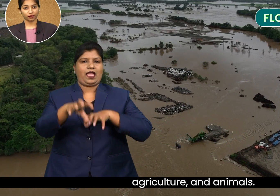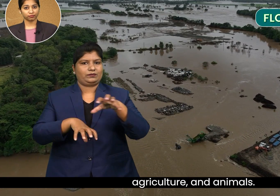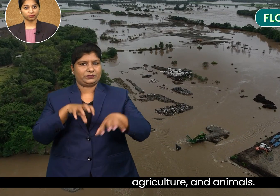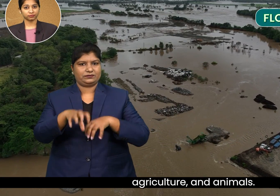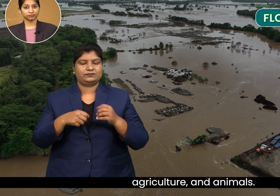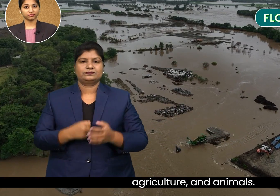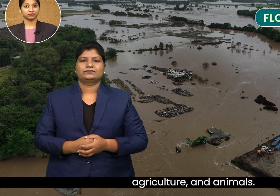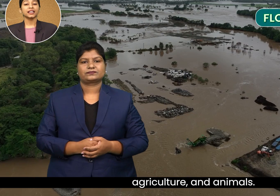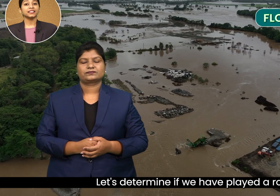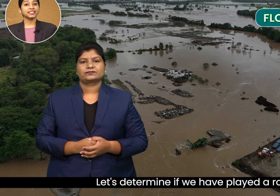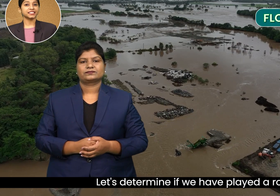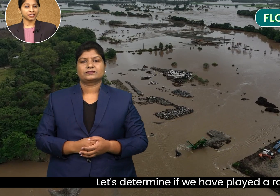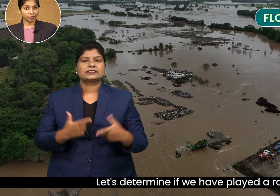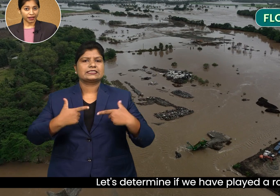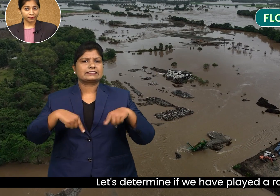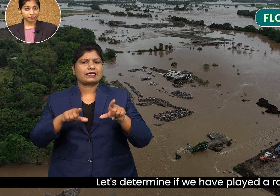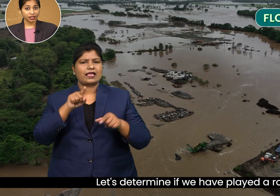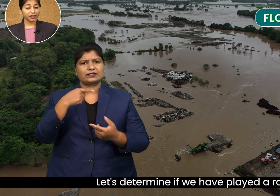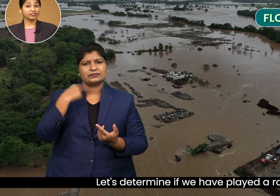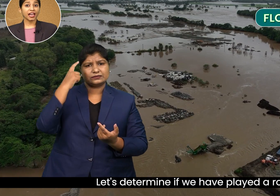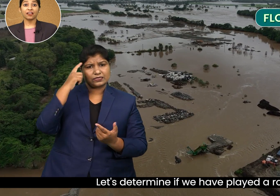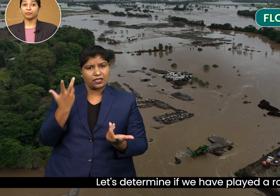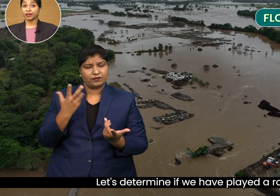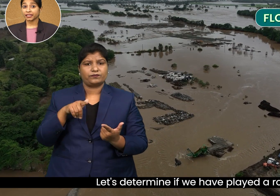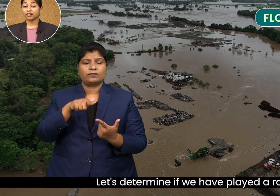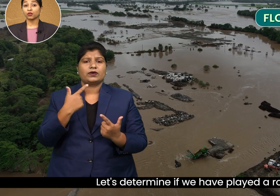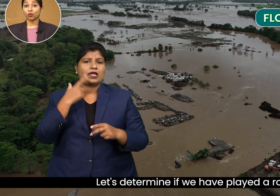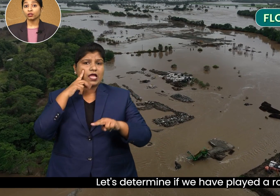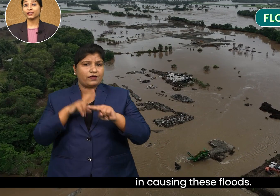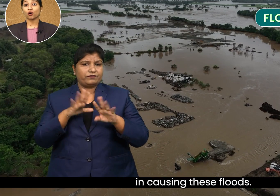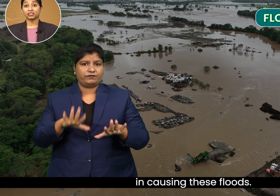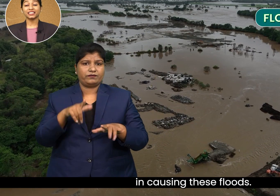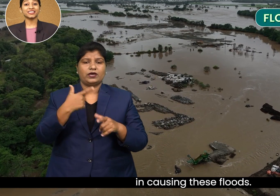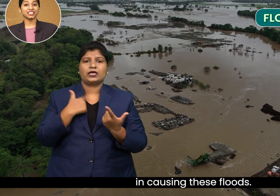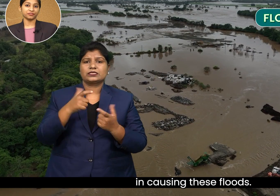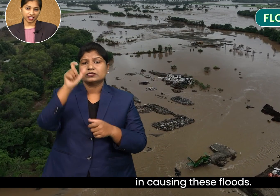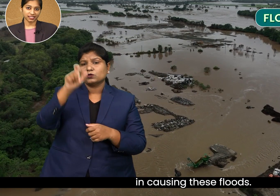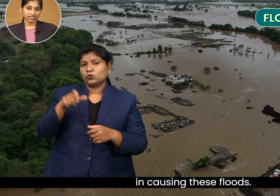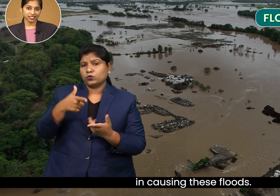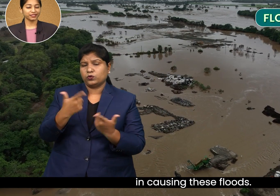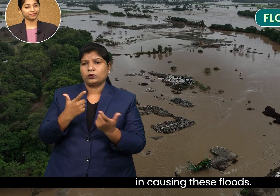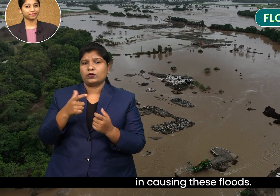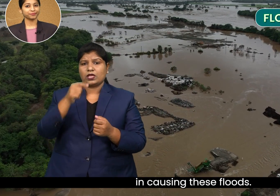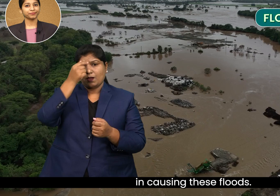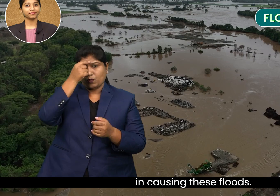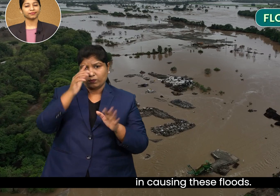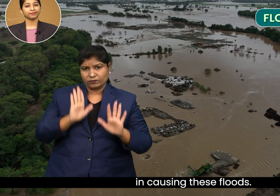animals. Let's determine if we have played a role in causing these floods.